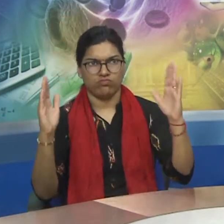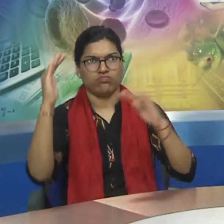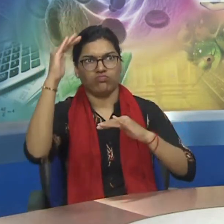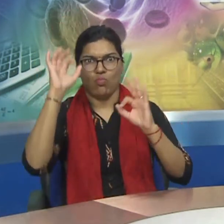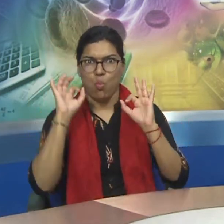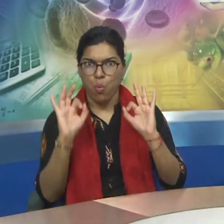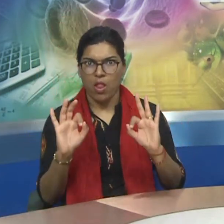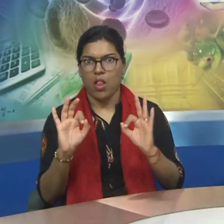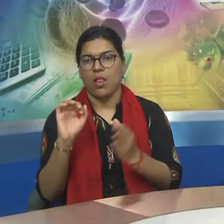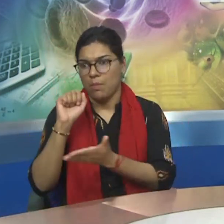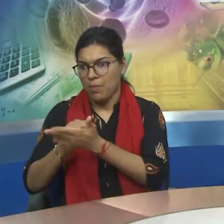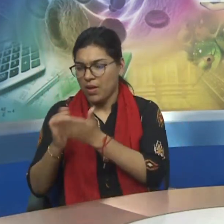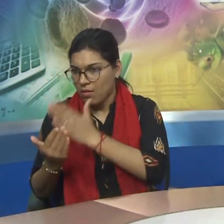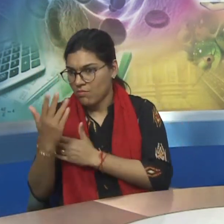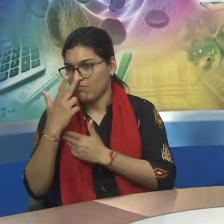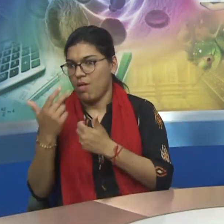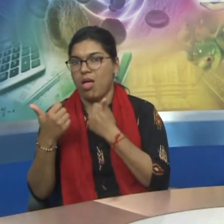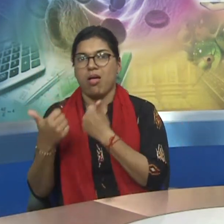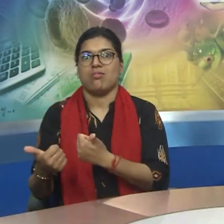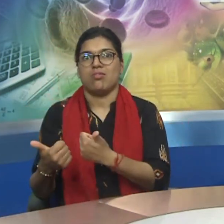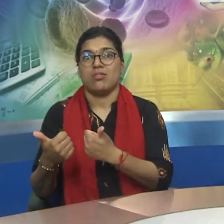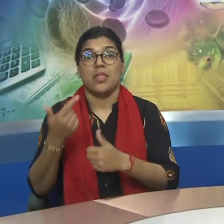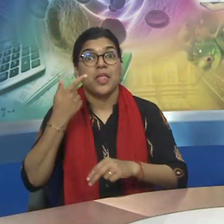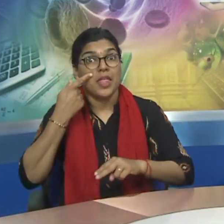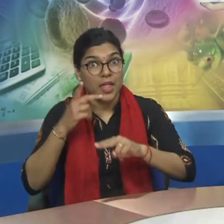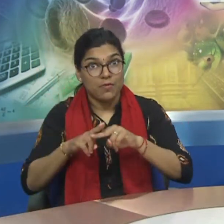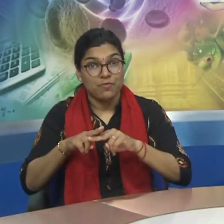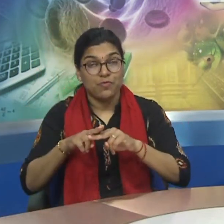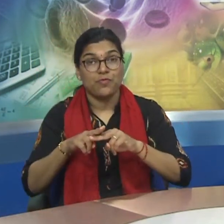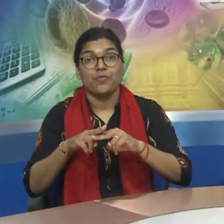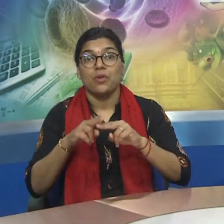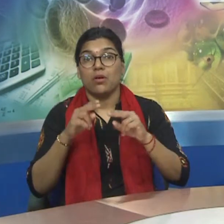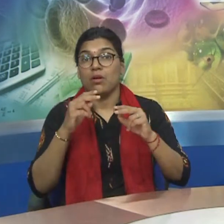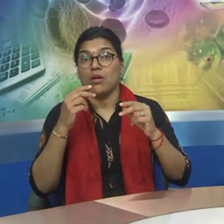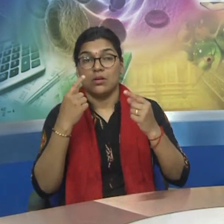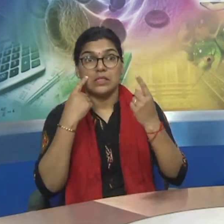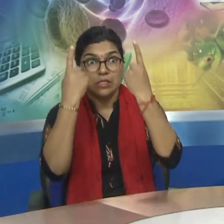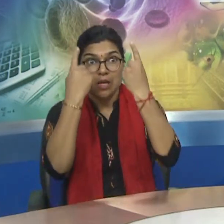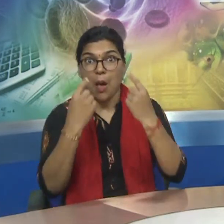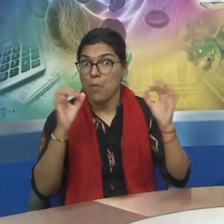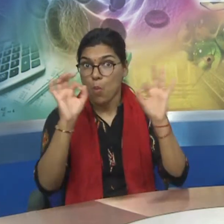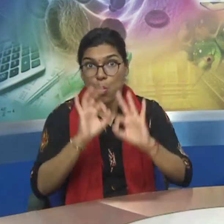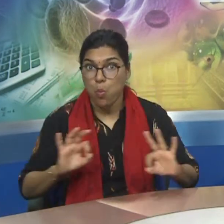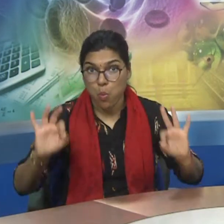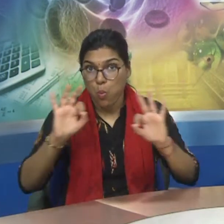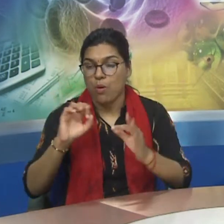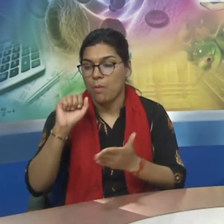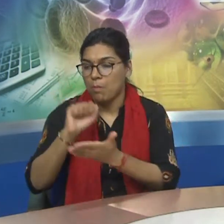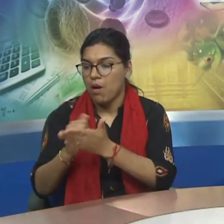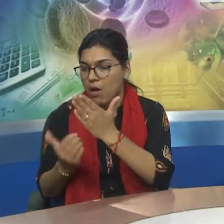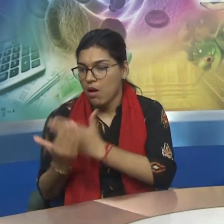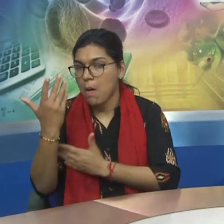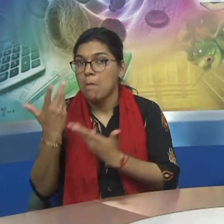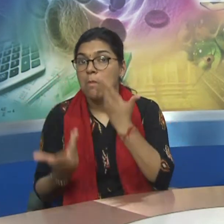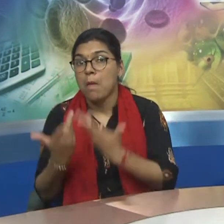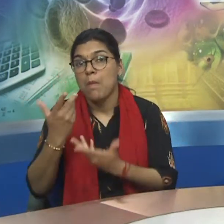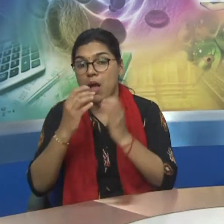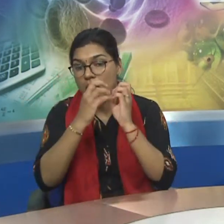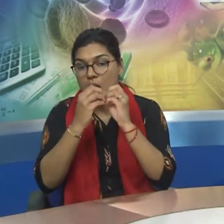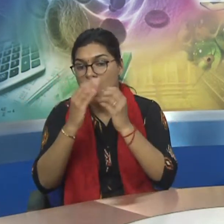for the appearance of the text. If you want your content to be written, to be shown on the right side,